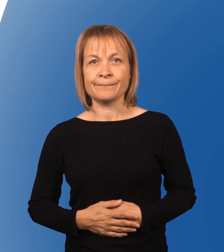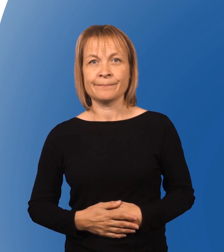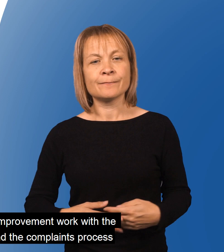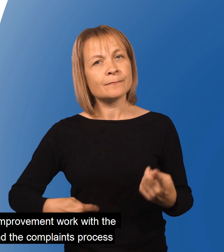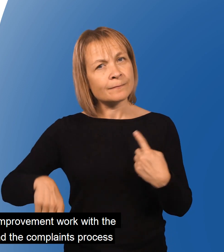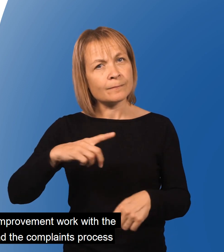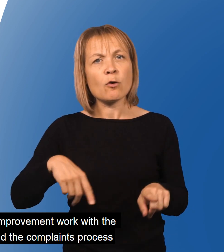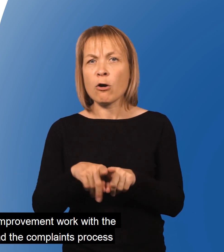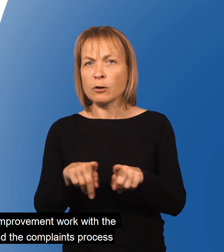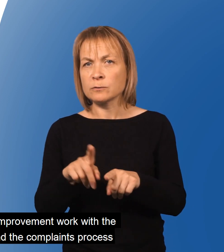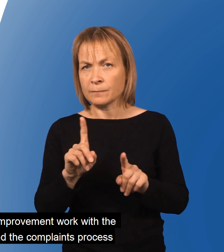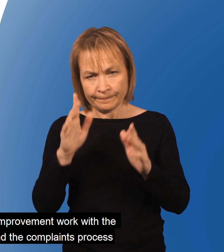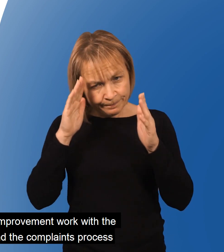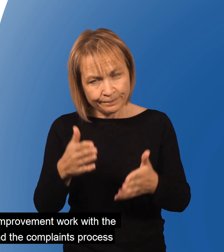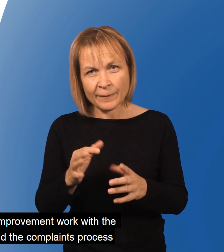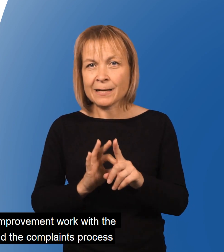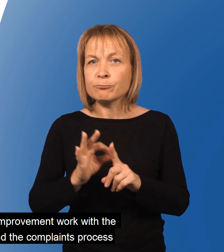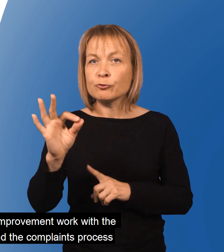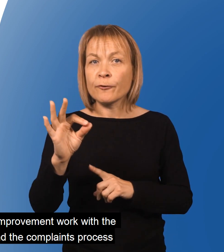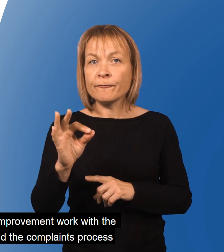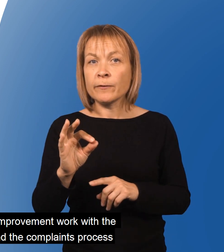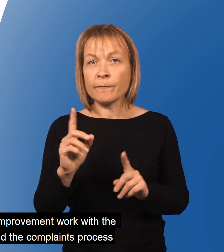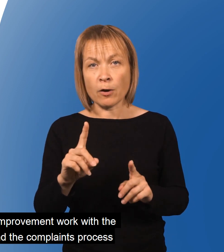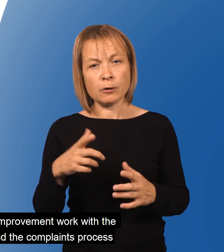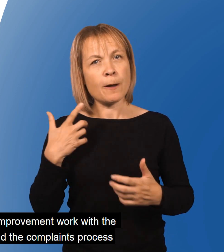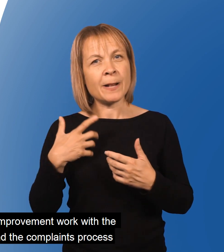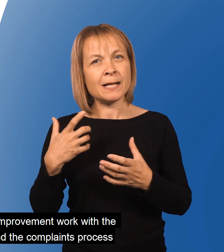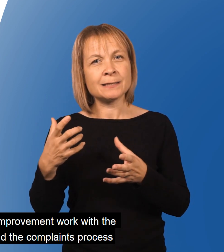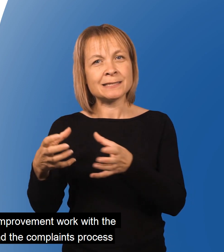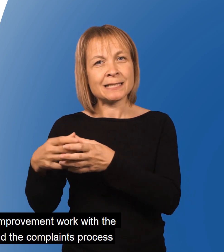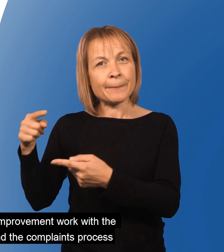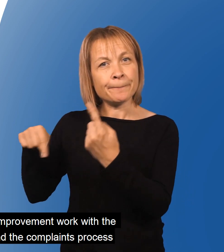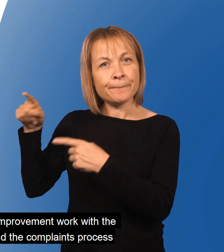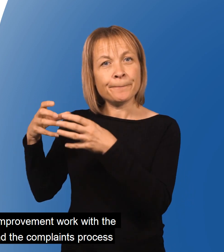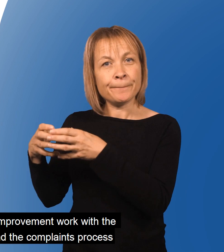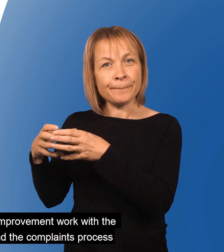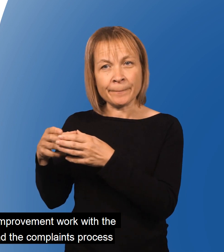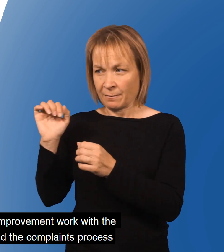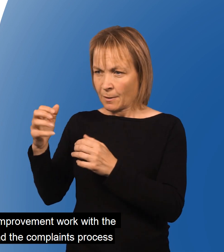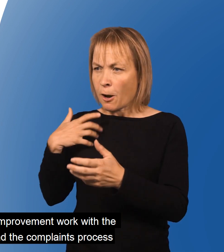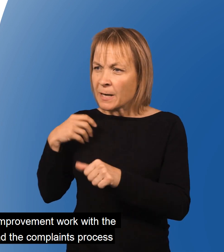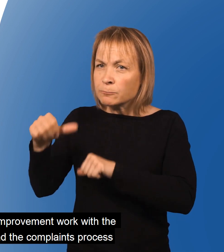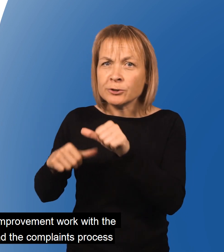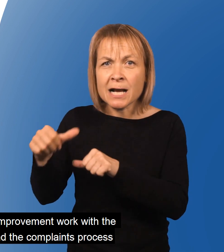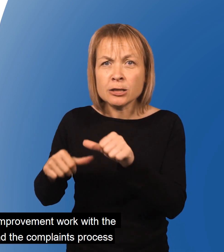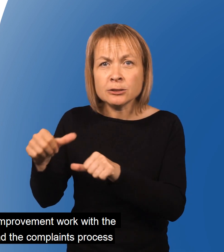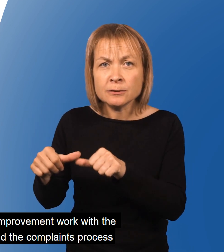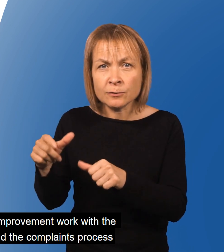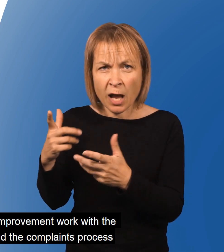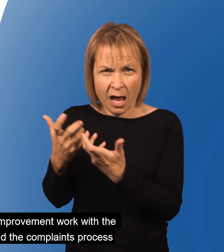We are also doing improvement work with the complaints team and the complaints process to make the complaints procedure more accessible